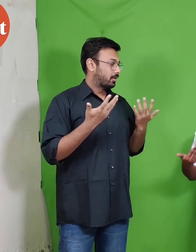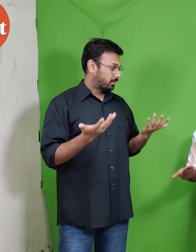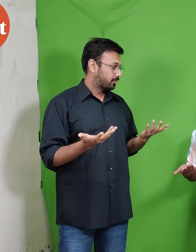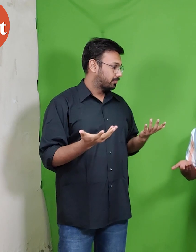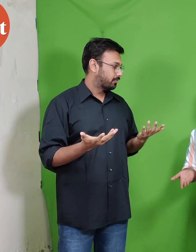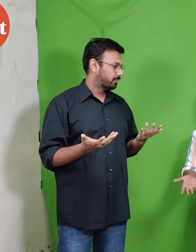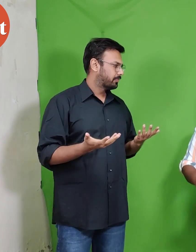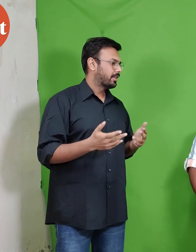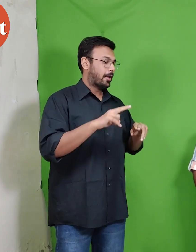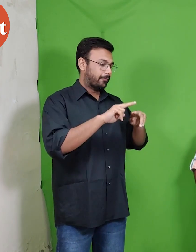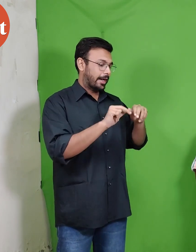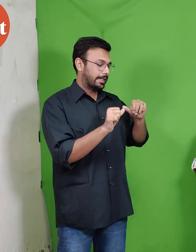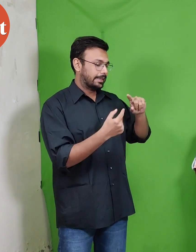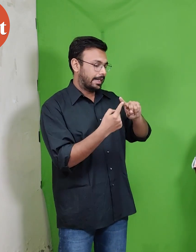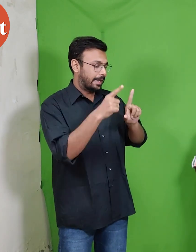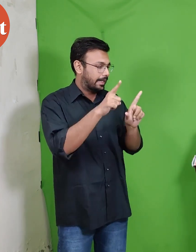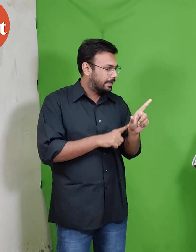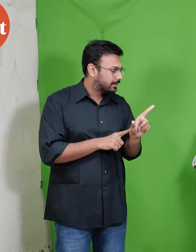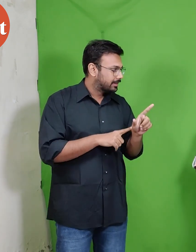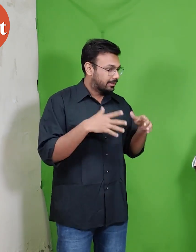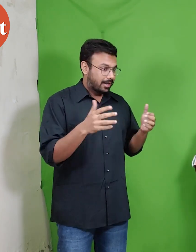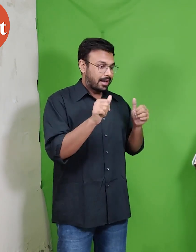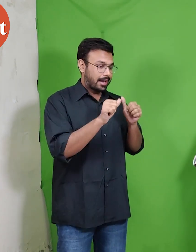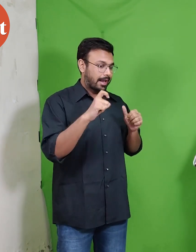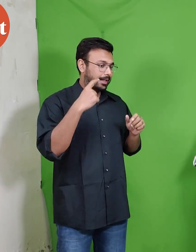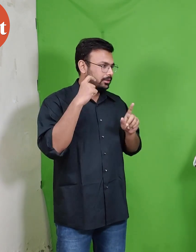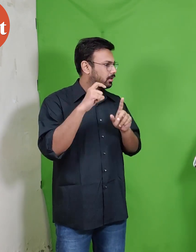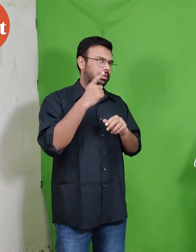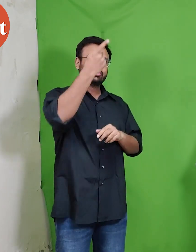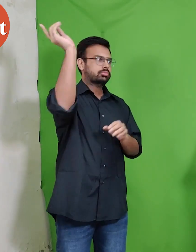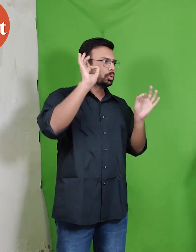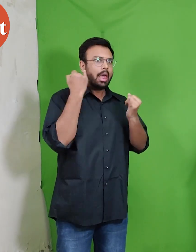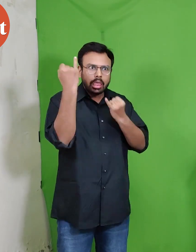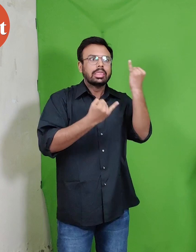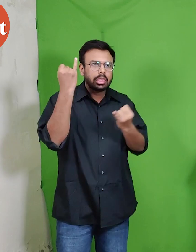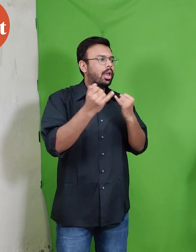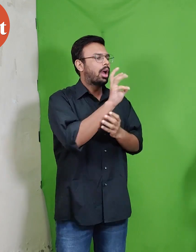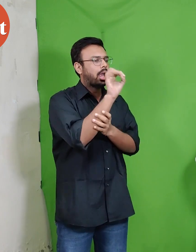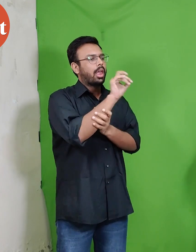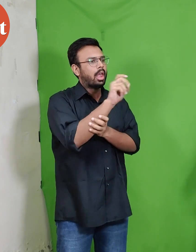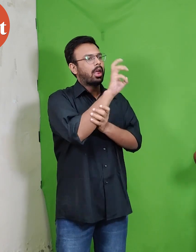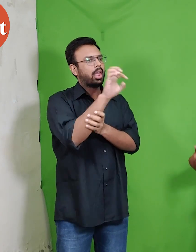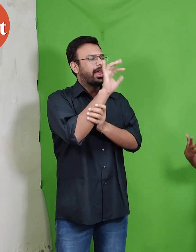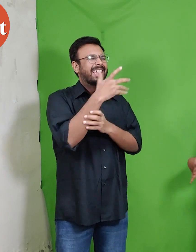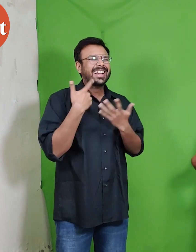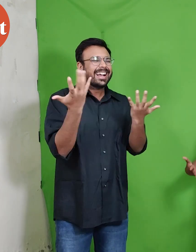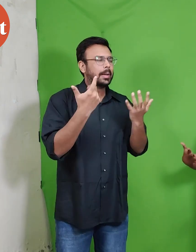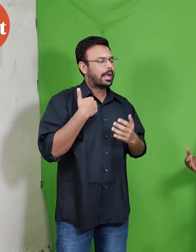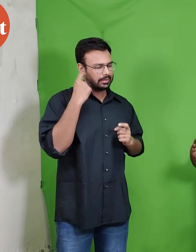For fatty acid. There was no existing sign. Some used fingerspelling. I thought